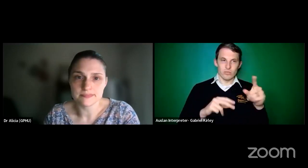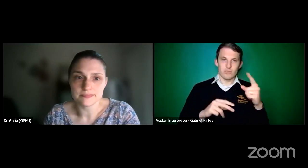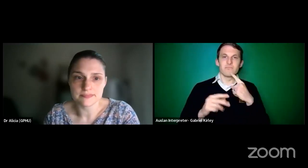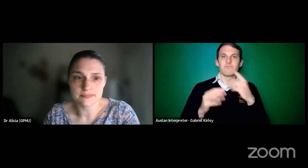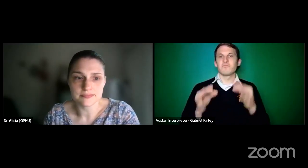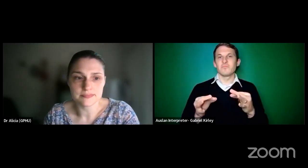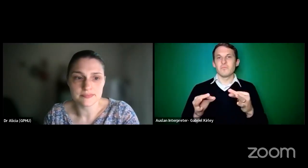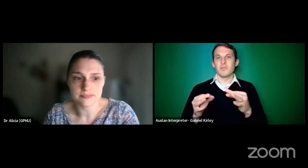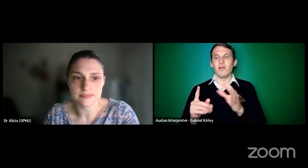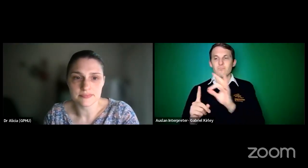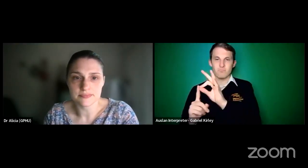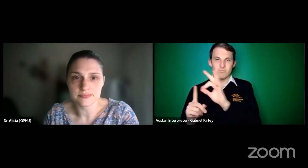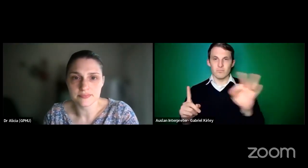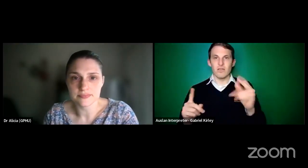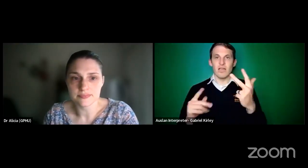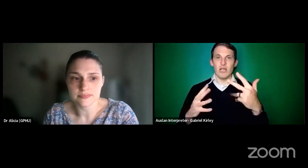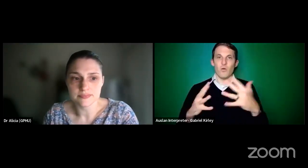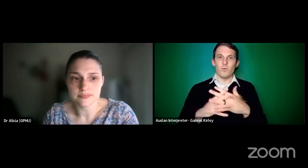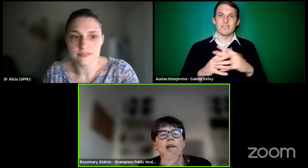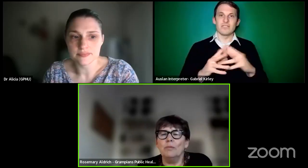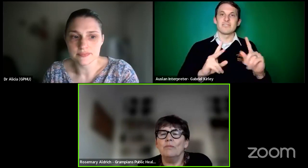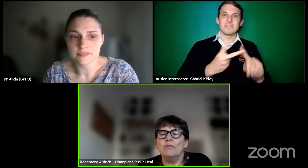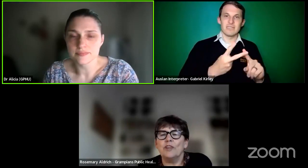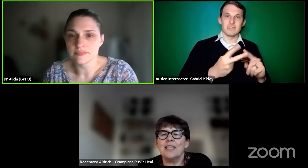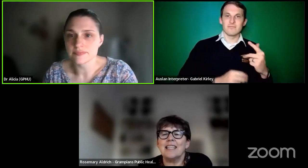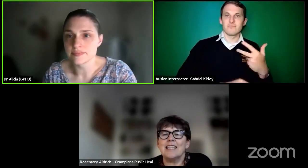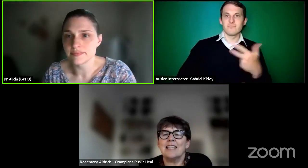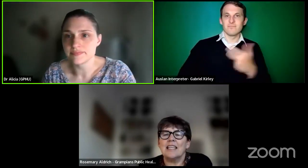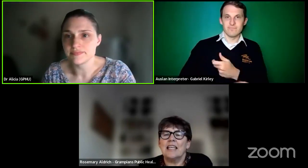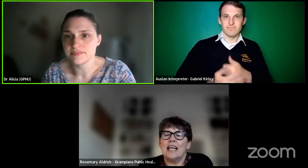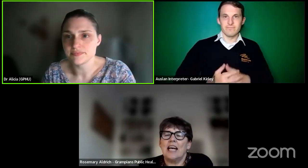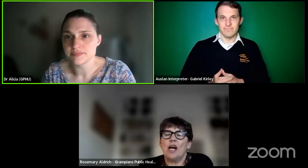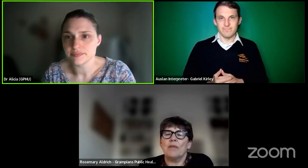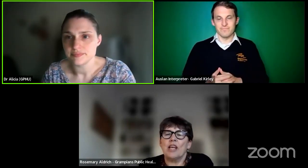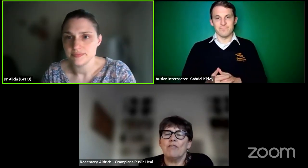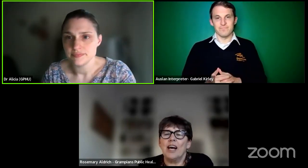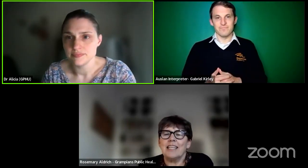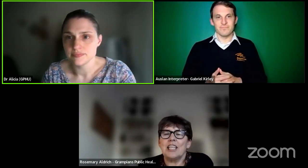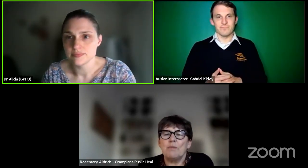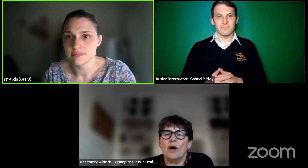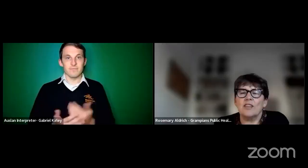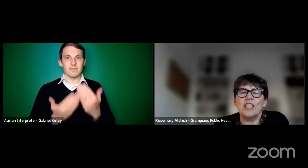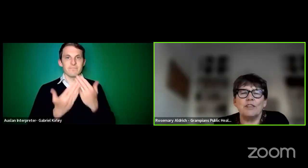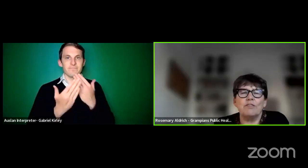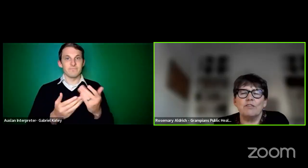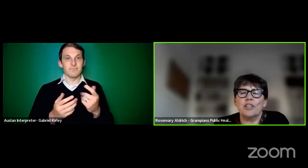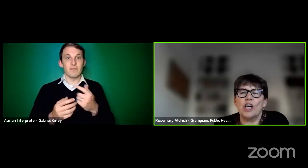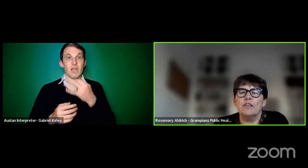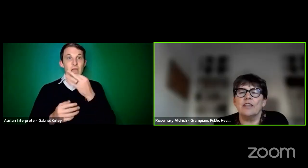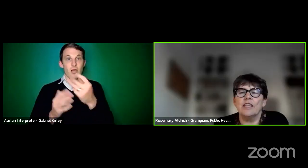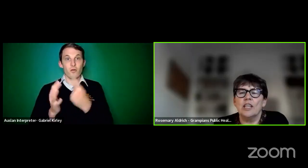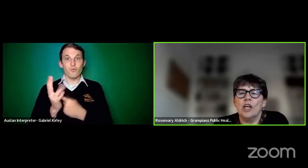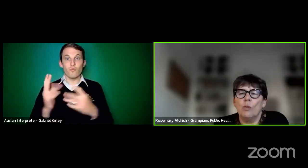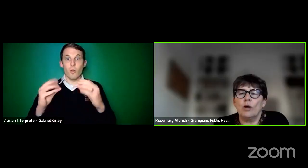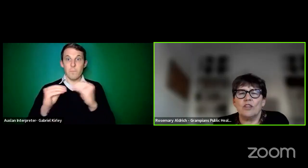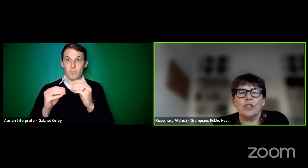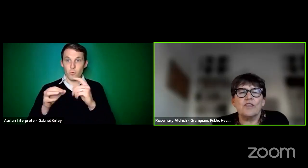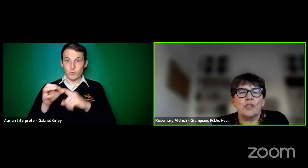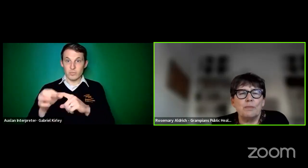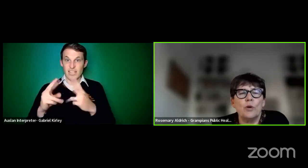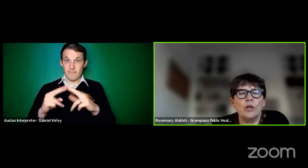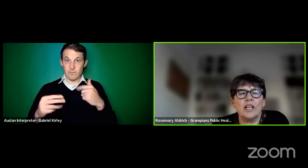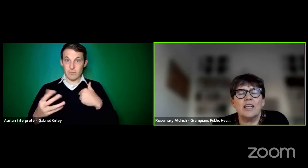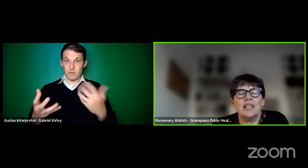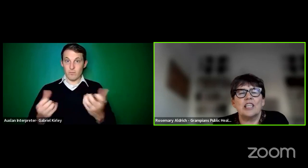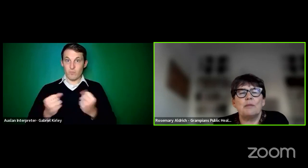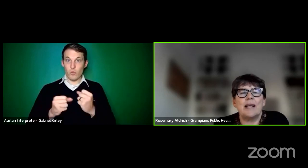very much, Alicia. A couple more questions for you, Rob. First is, if I test positive for COVID, what sort